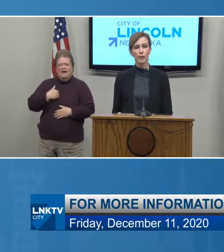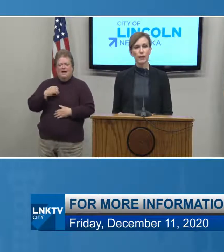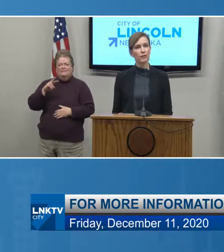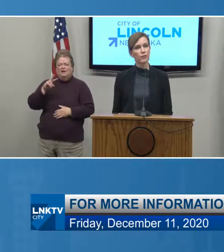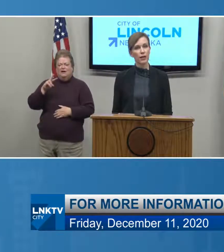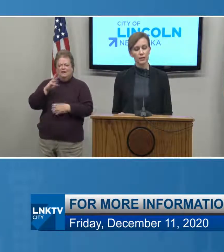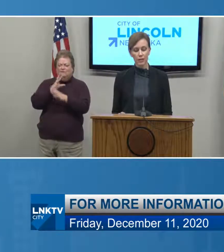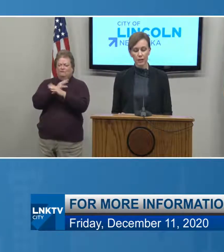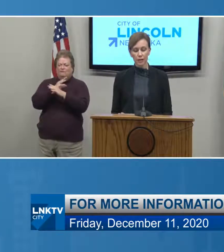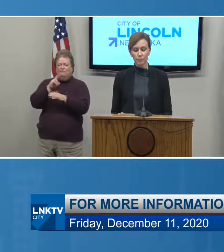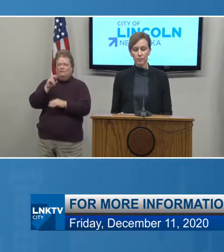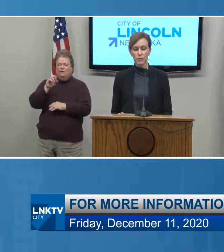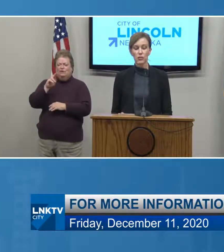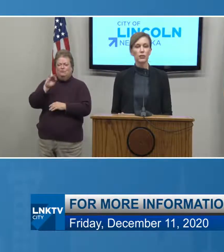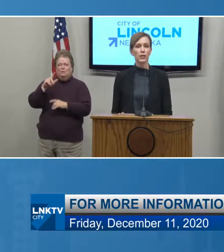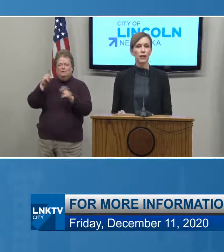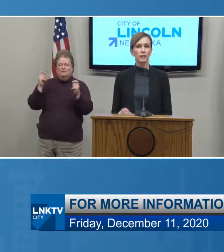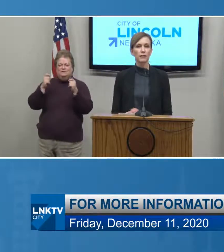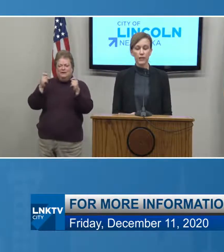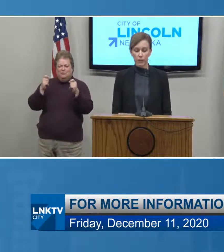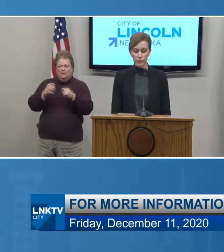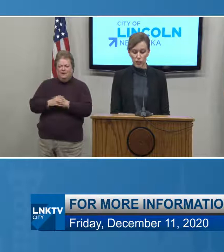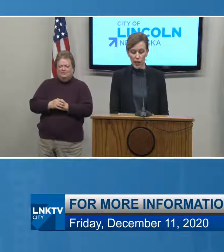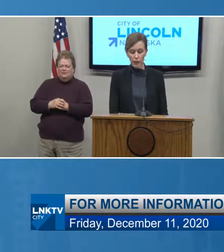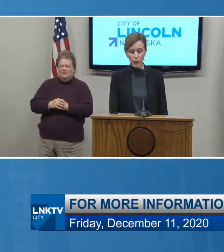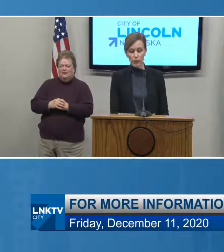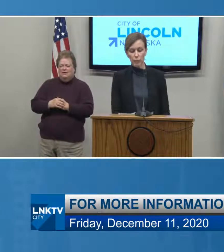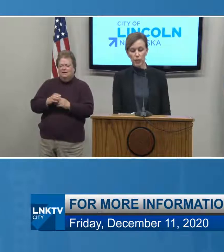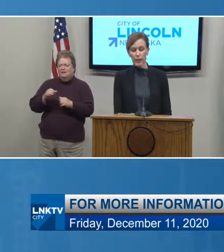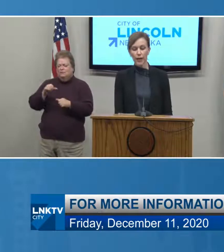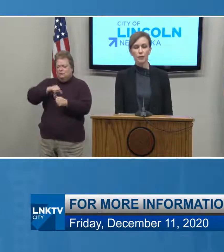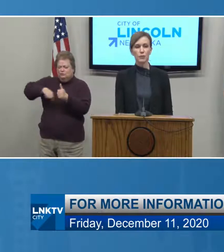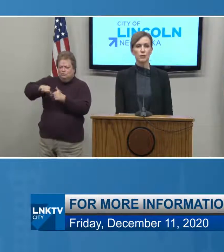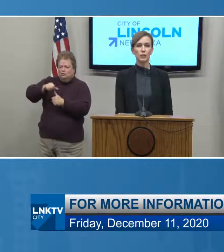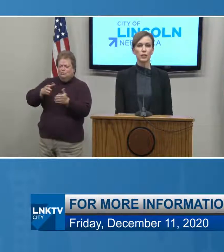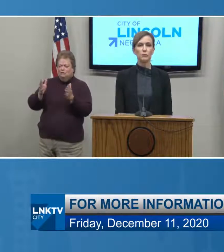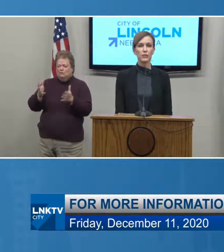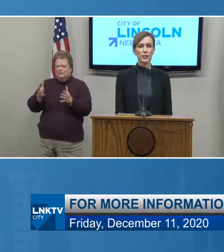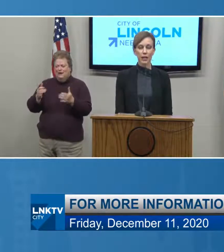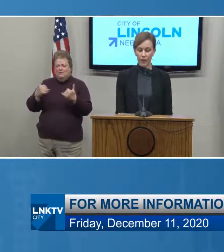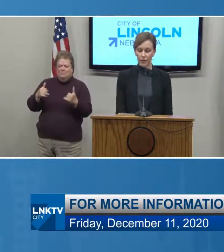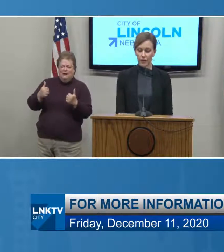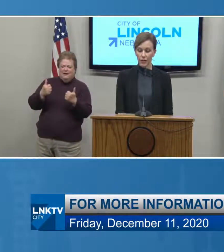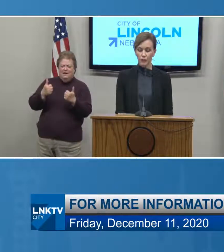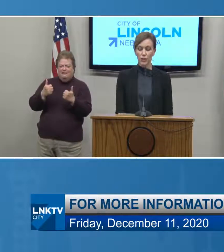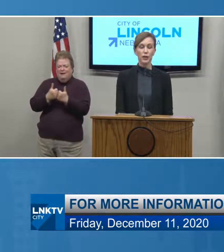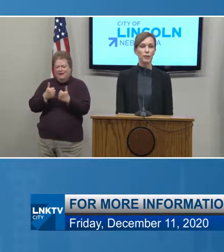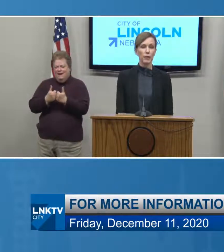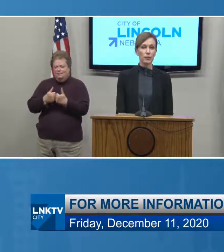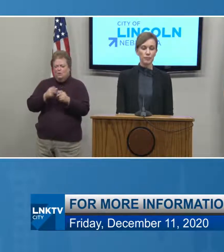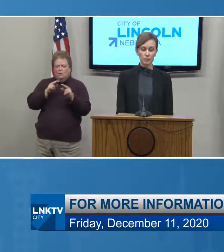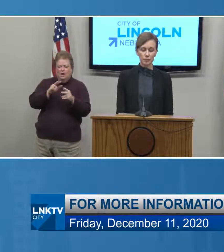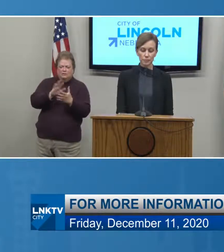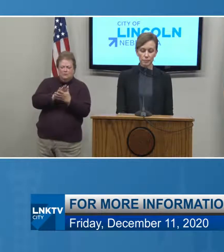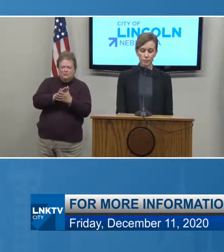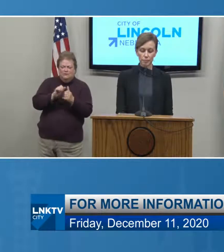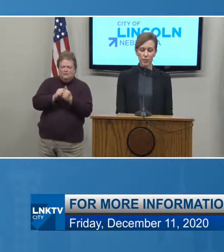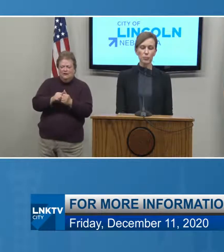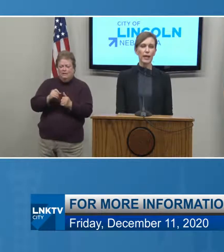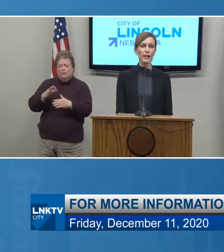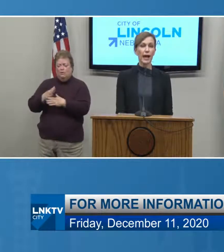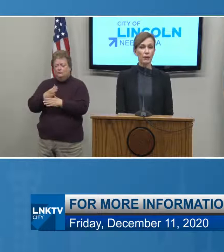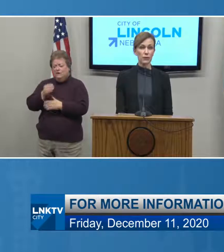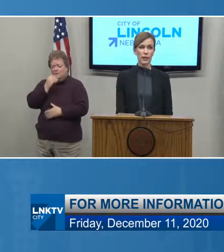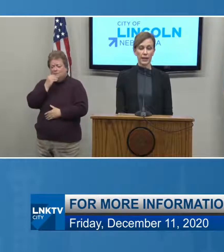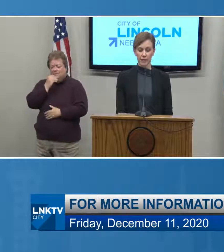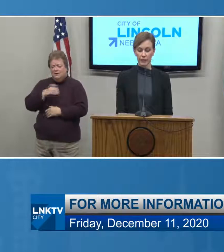with family and friends. Socialize on video chat where you can play games, watch a movie together, or share a meal.